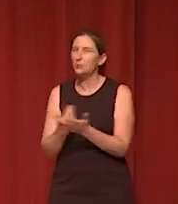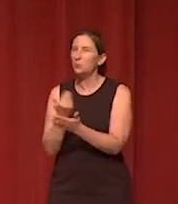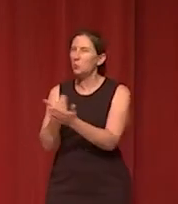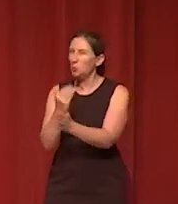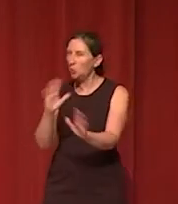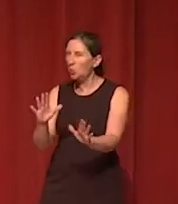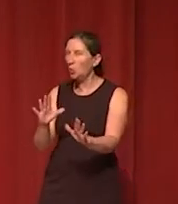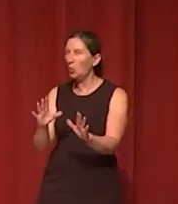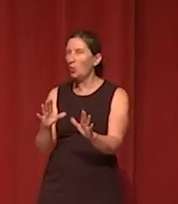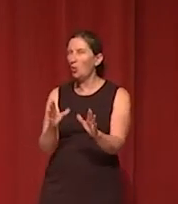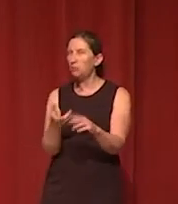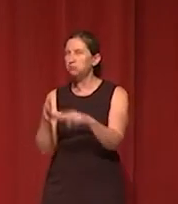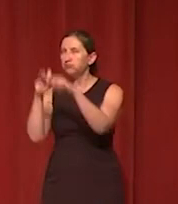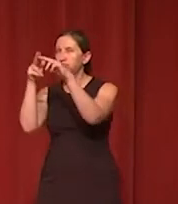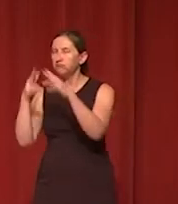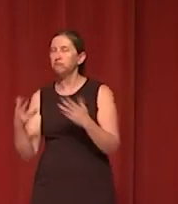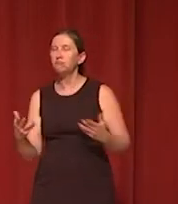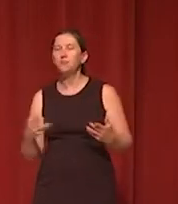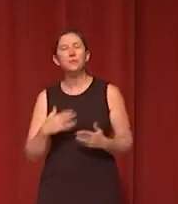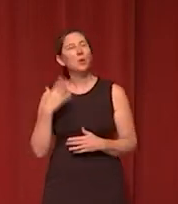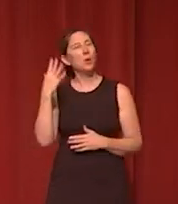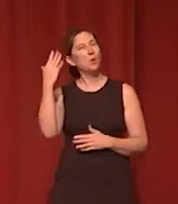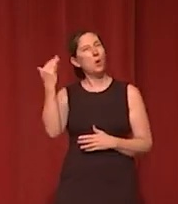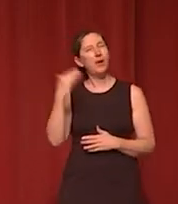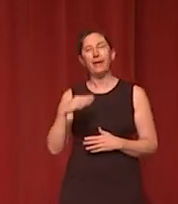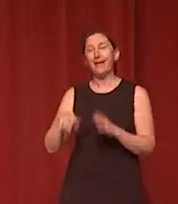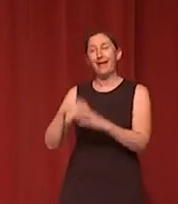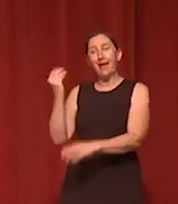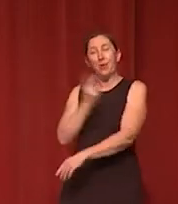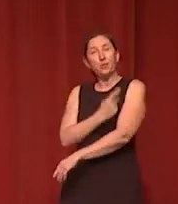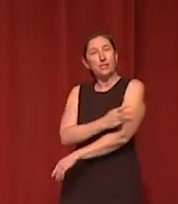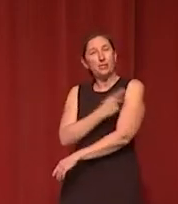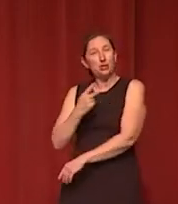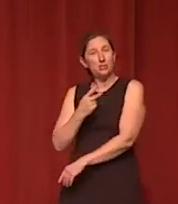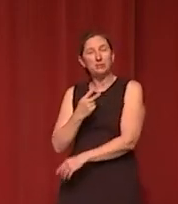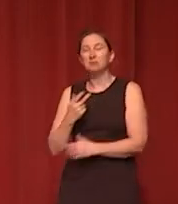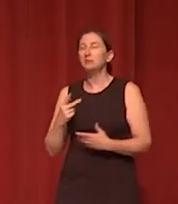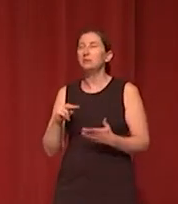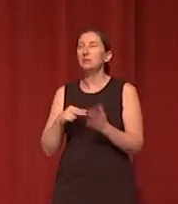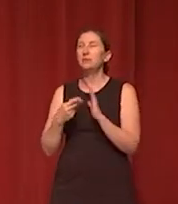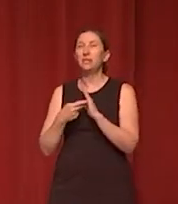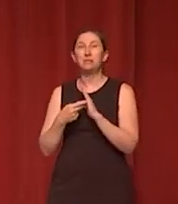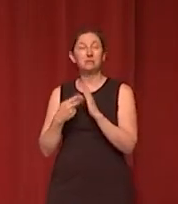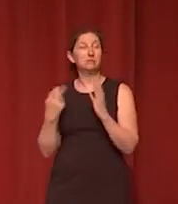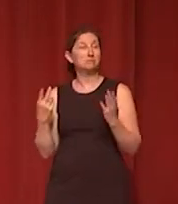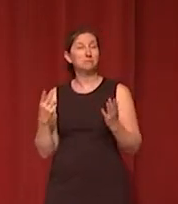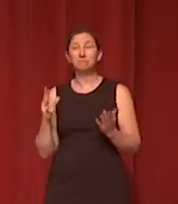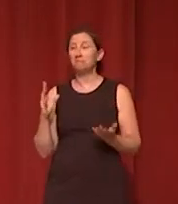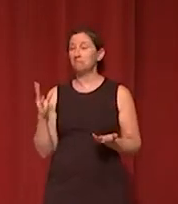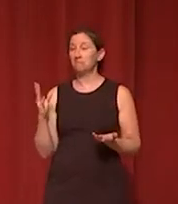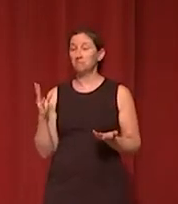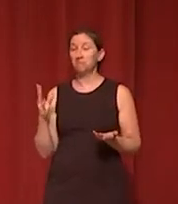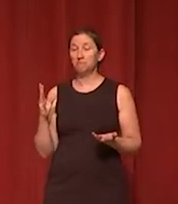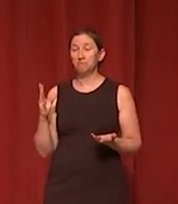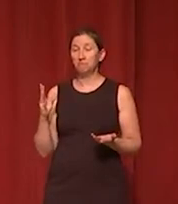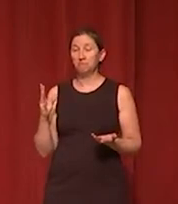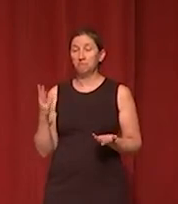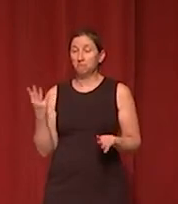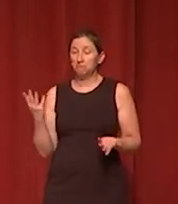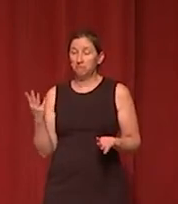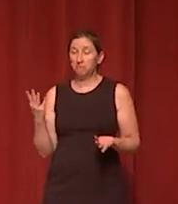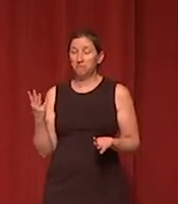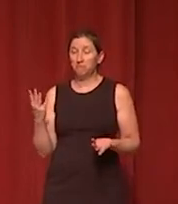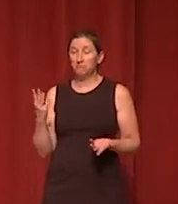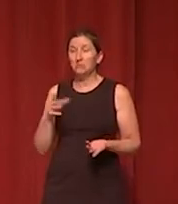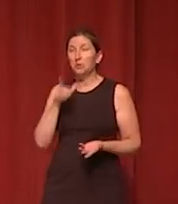a different, you know, twist, because that care is paid for or provided in an outpatient